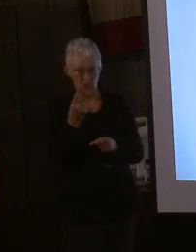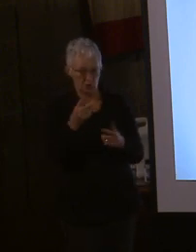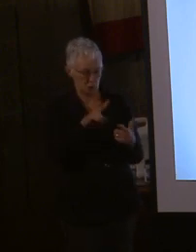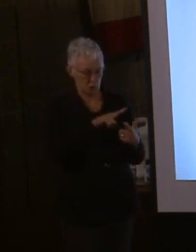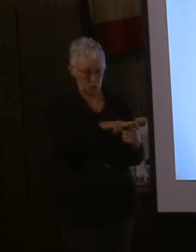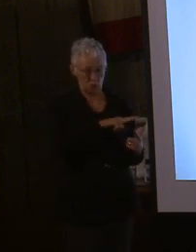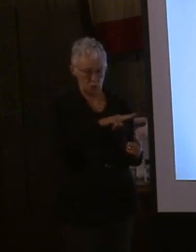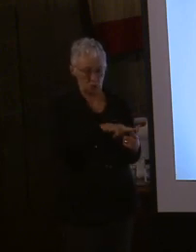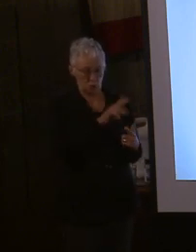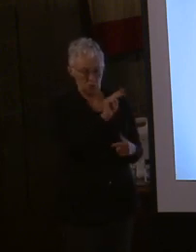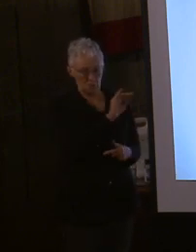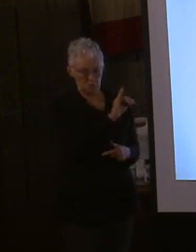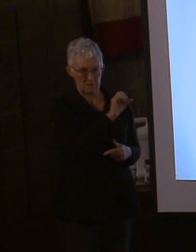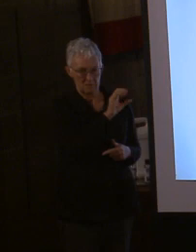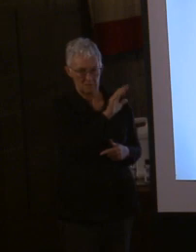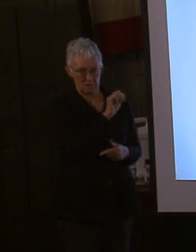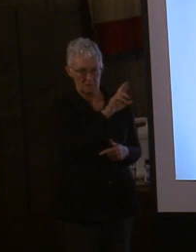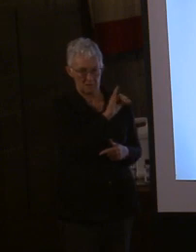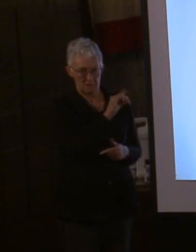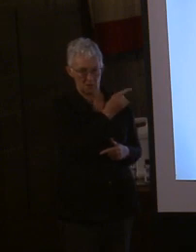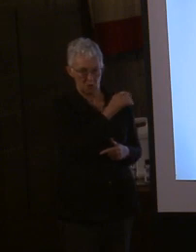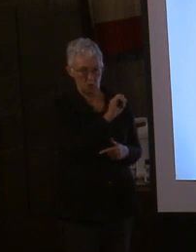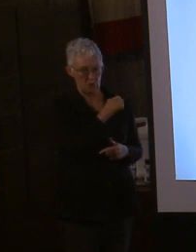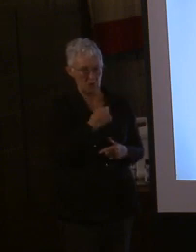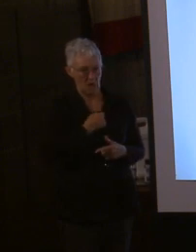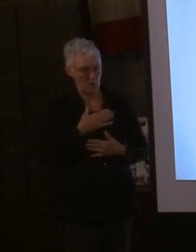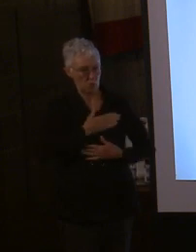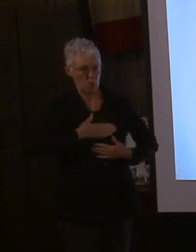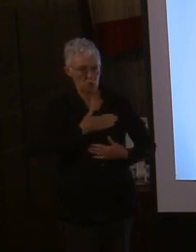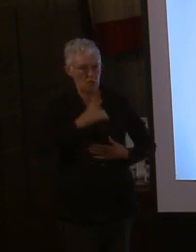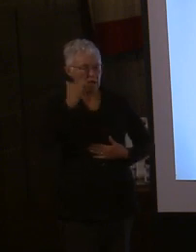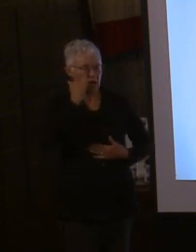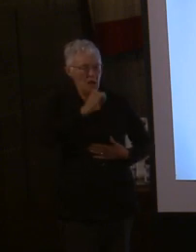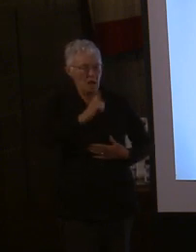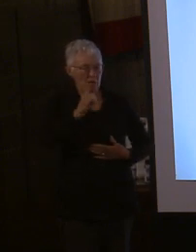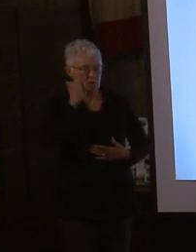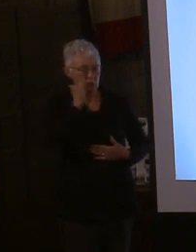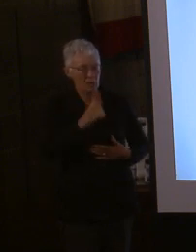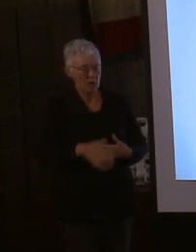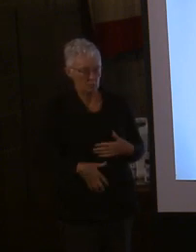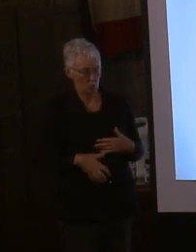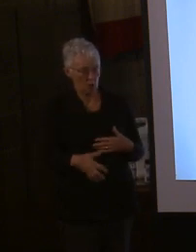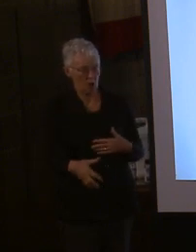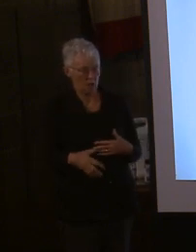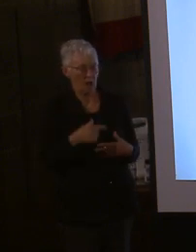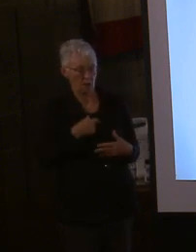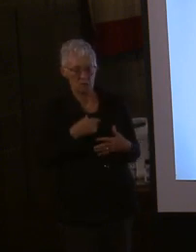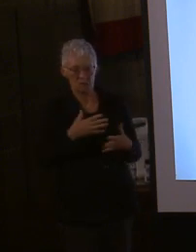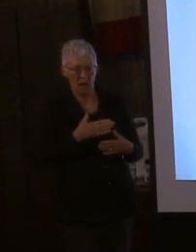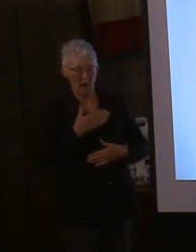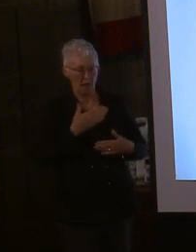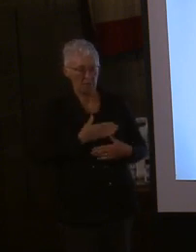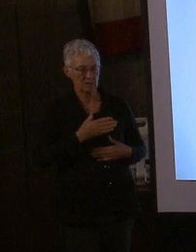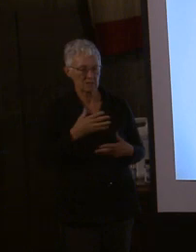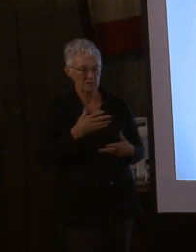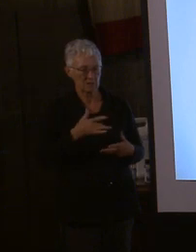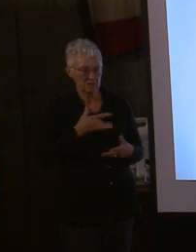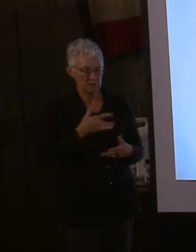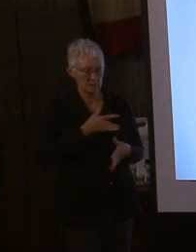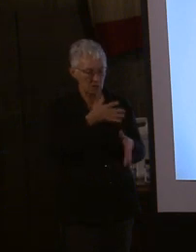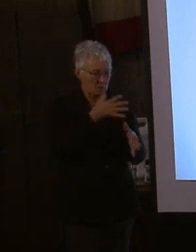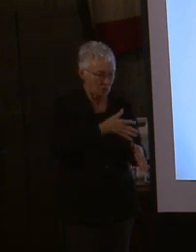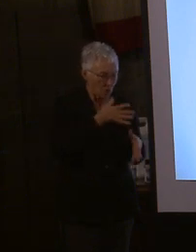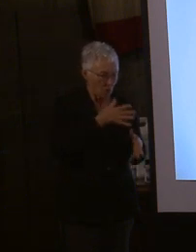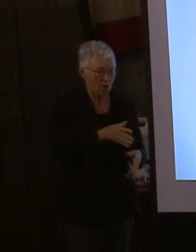taught me how to appreciate each day with Liam. I was grateful for the nausea, the heartburn, my growing waistline, and each painful jab to my